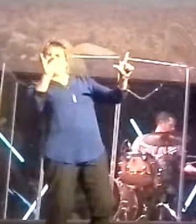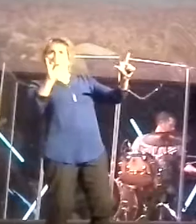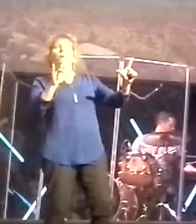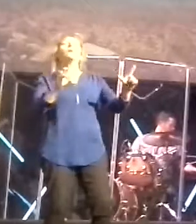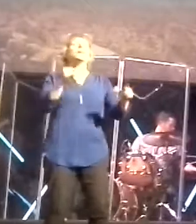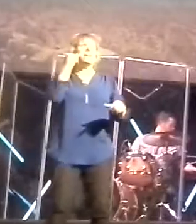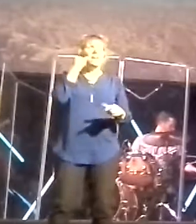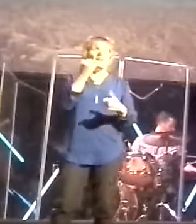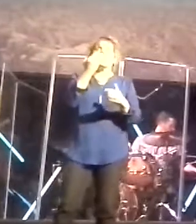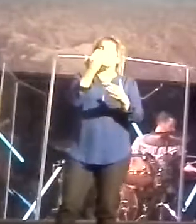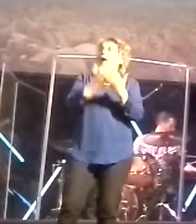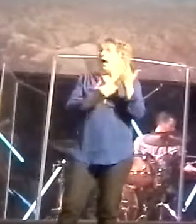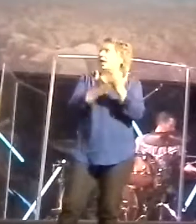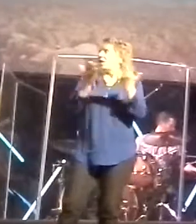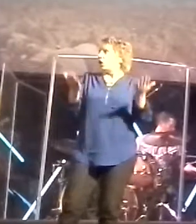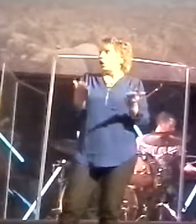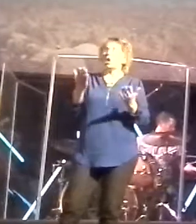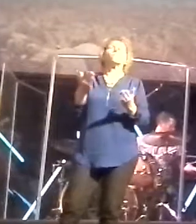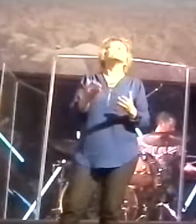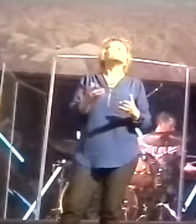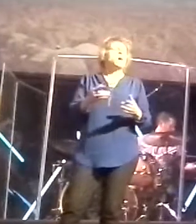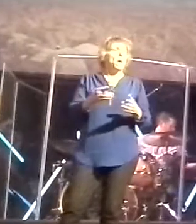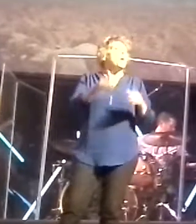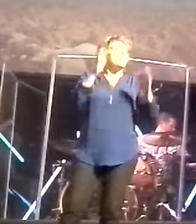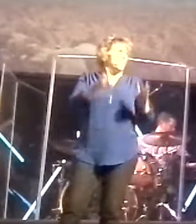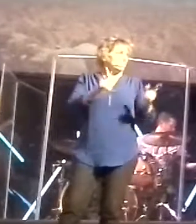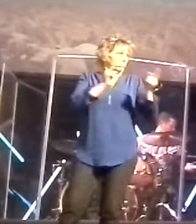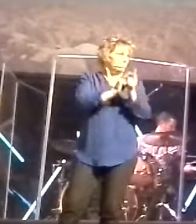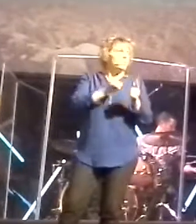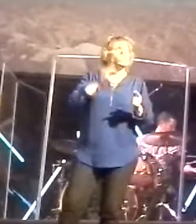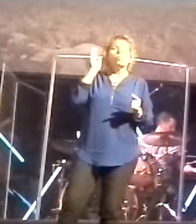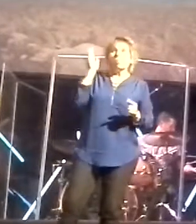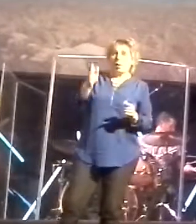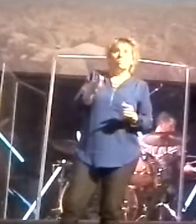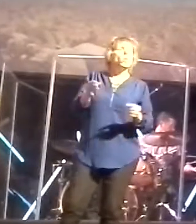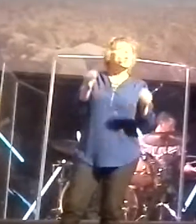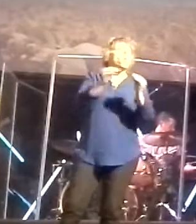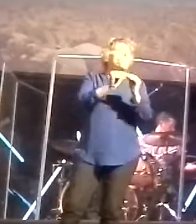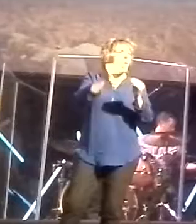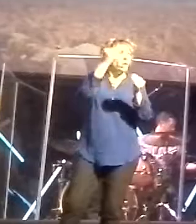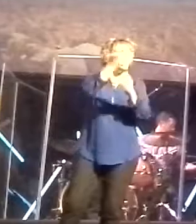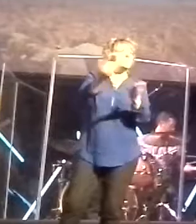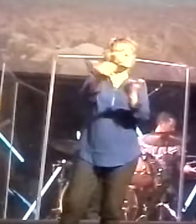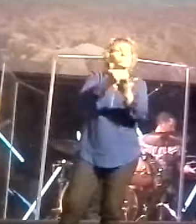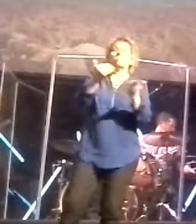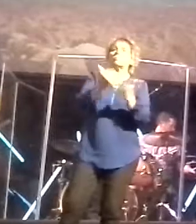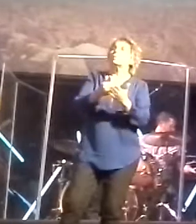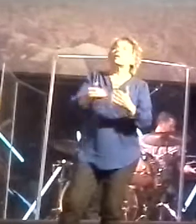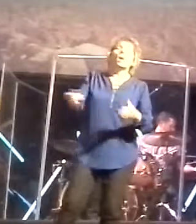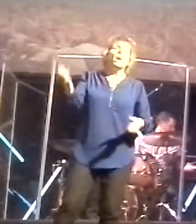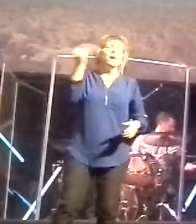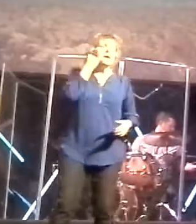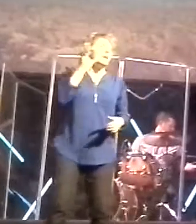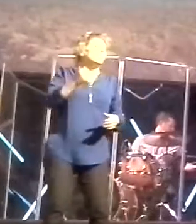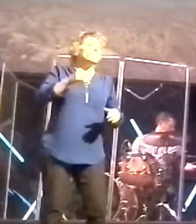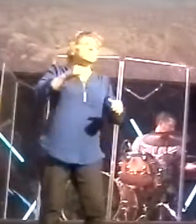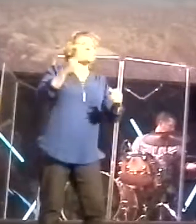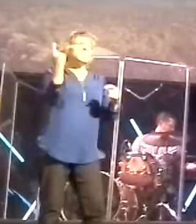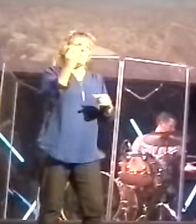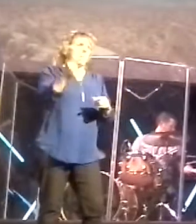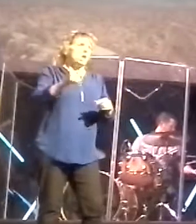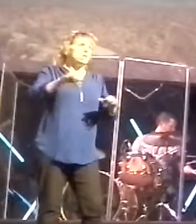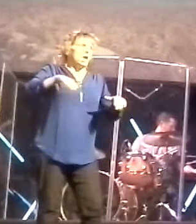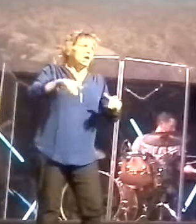You raise your hand in the auditorium. There's going to be someone who comes up to you, get some information from you. Or if someone doesn't make it to you, please text